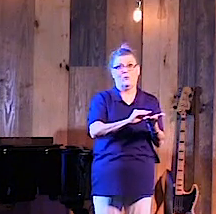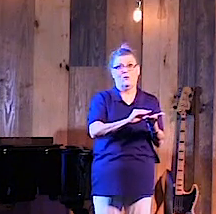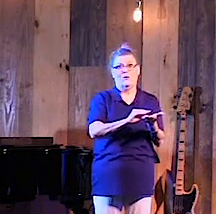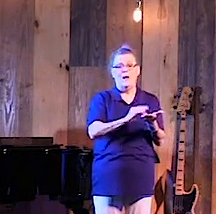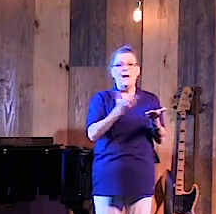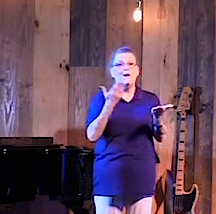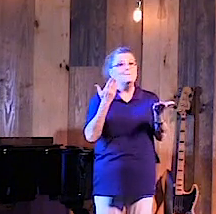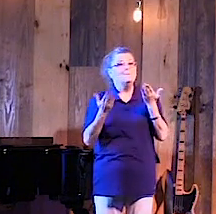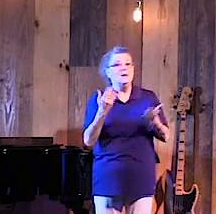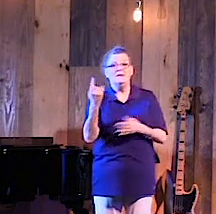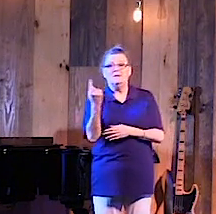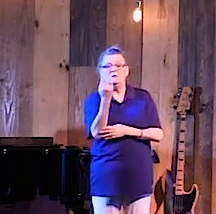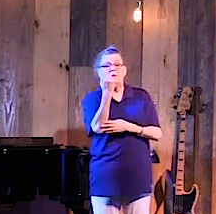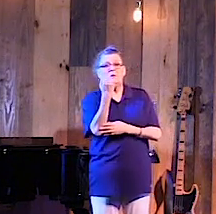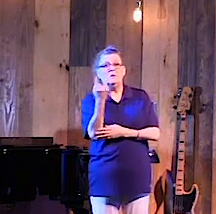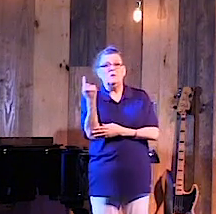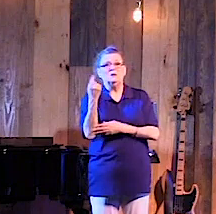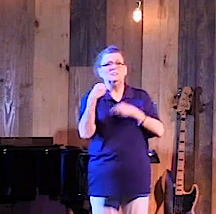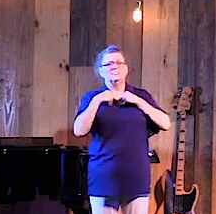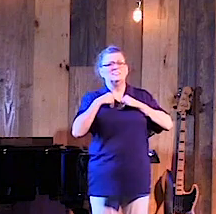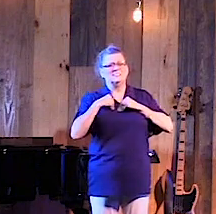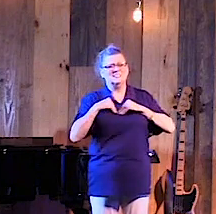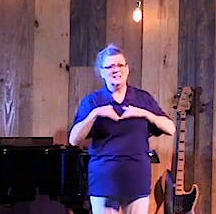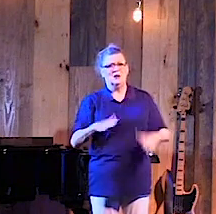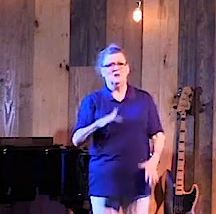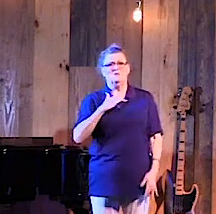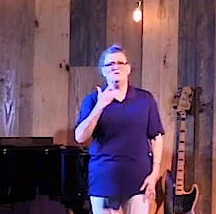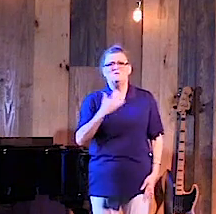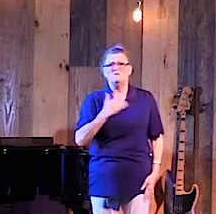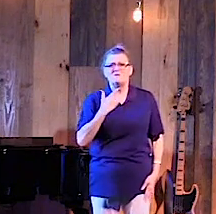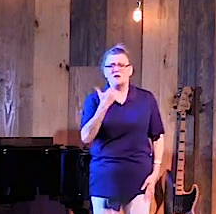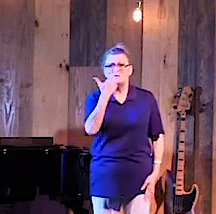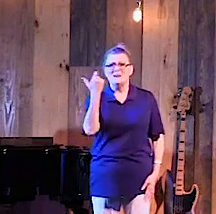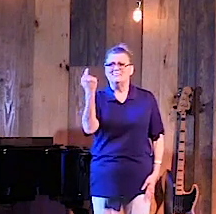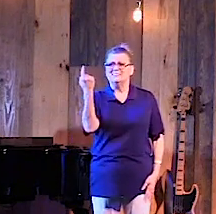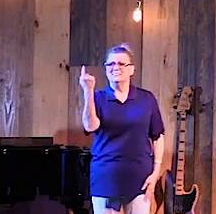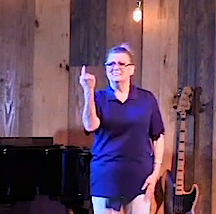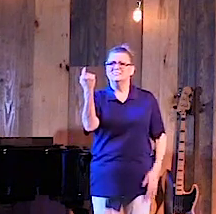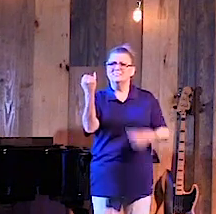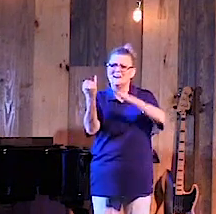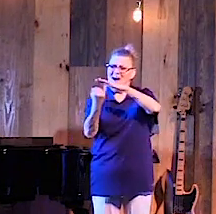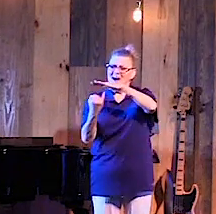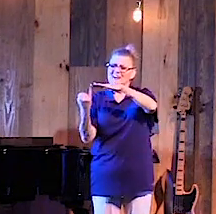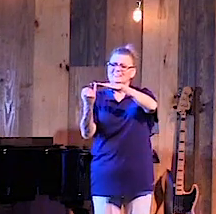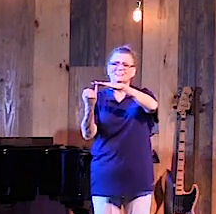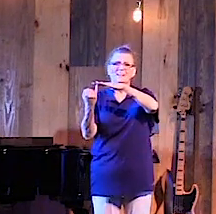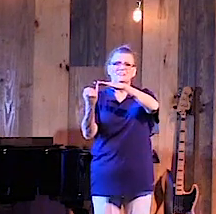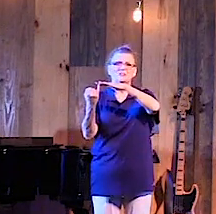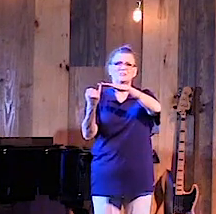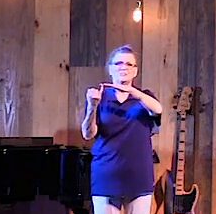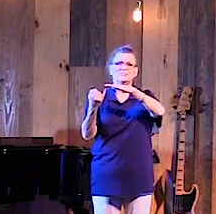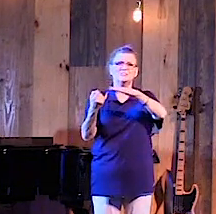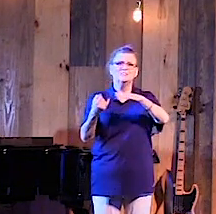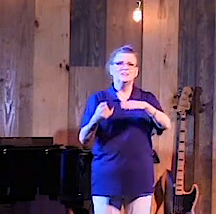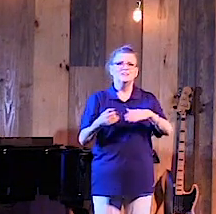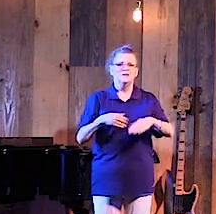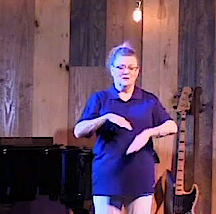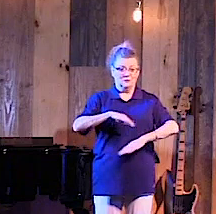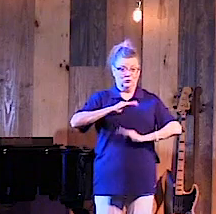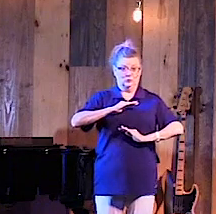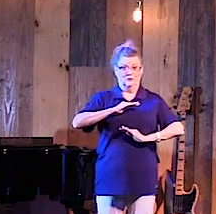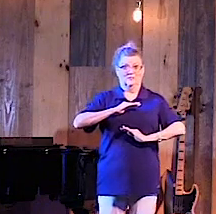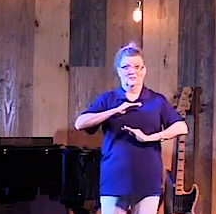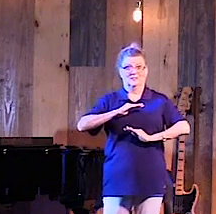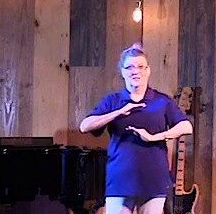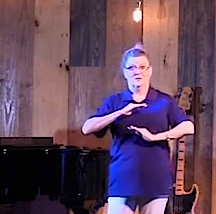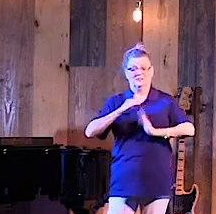you're experiencing, the desperation you feel right now because of the isolation and the restrictions while this time is happening.